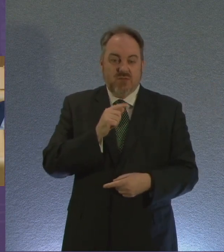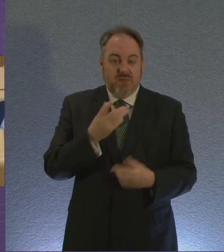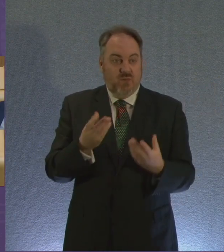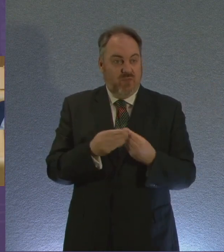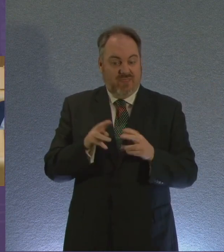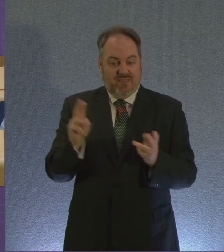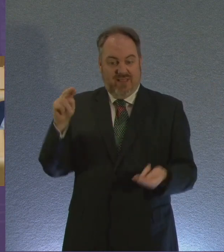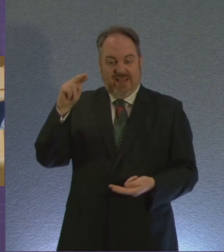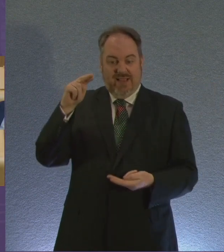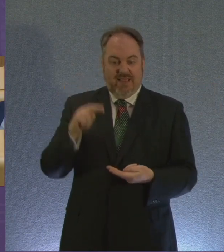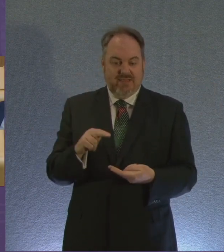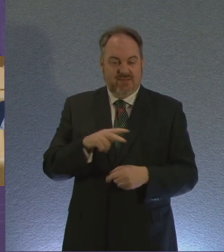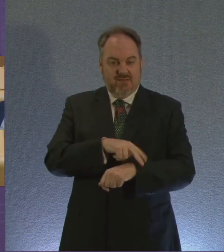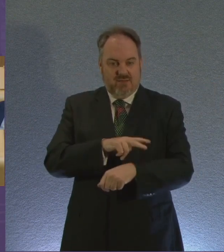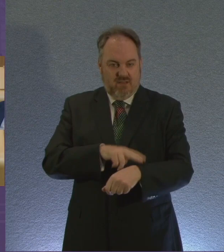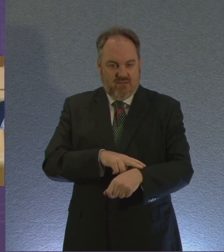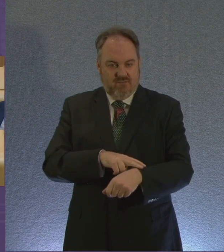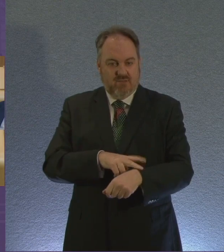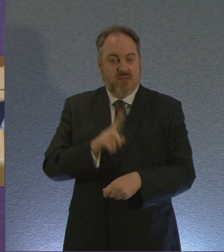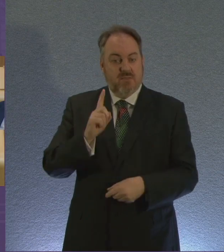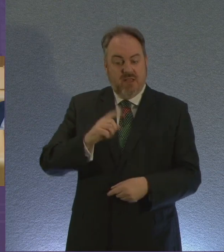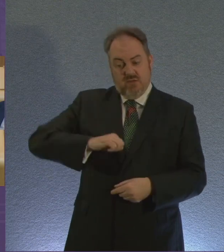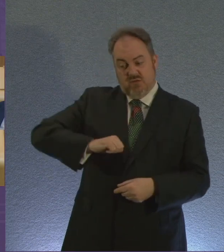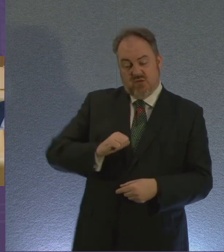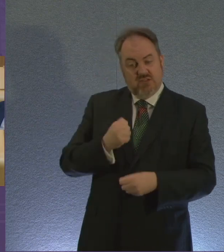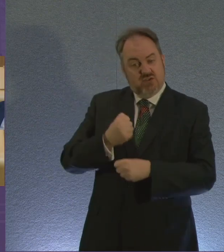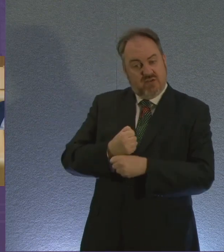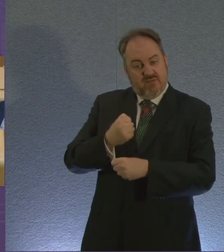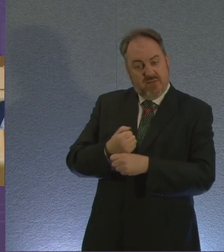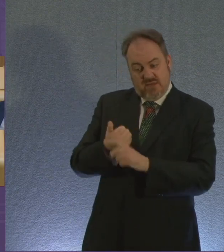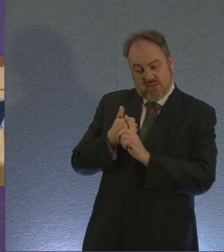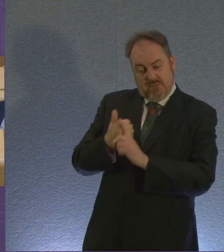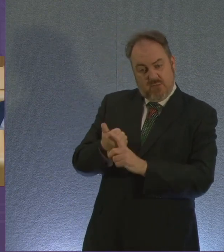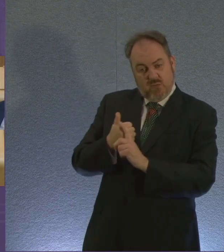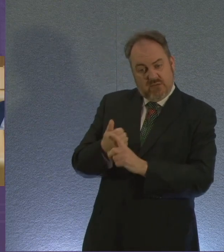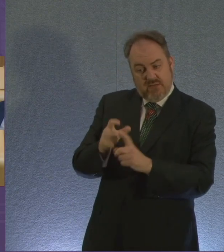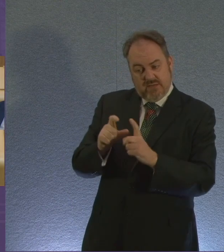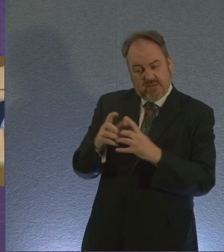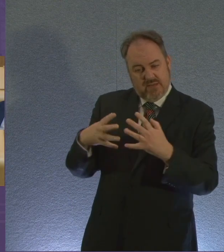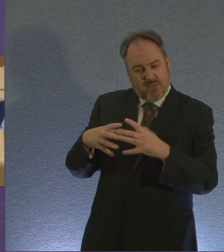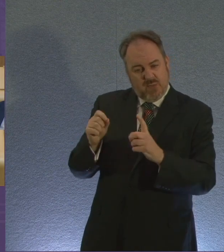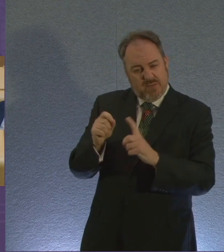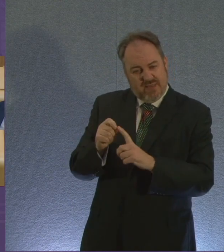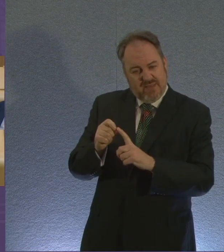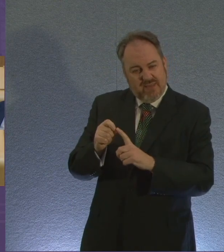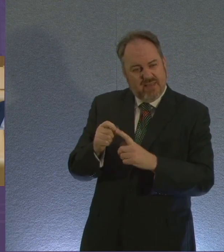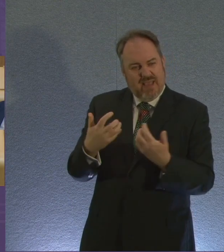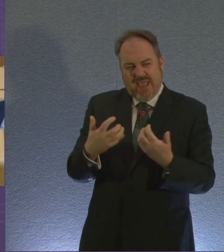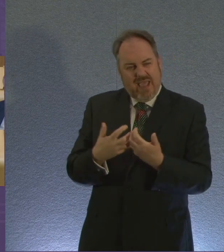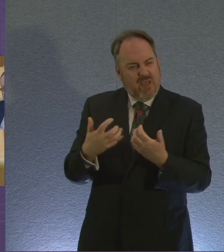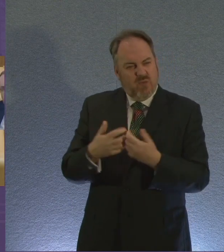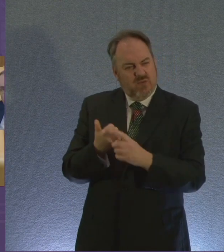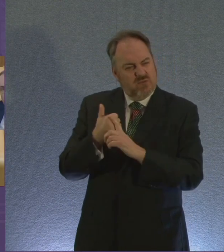is assisting the DWP to help with that demand. Can the Minister perhaps explain a little bit more about how we